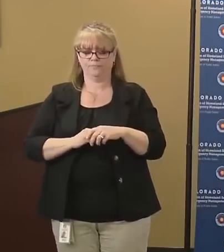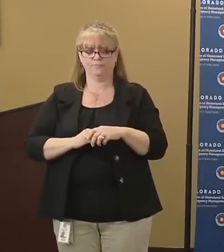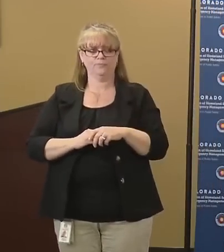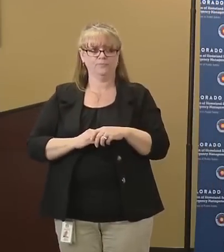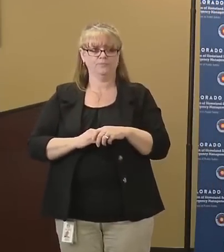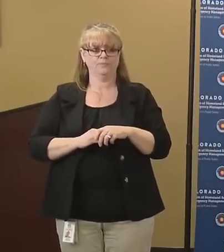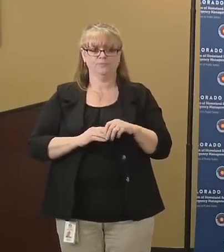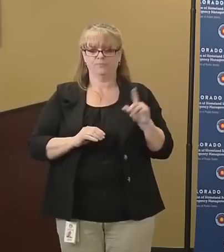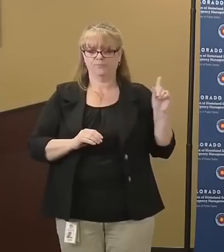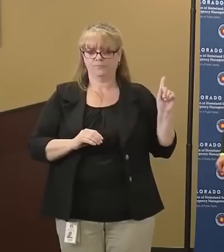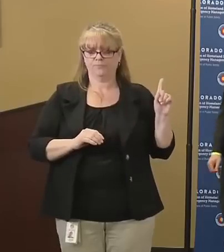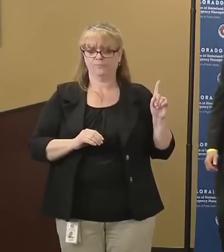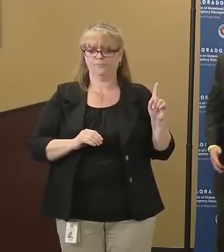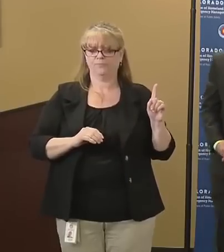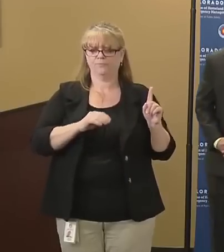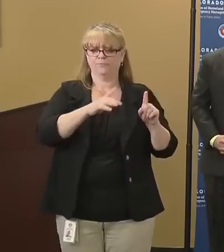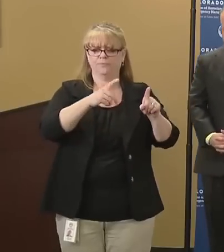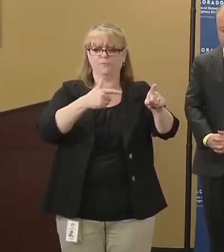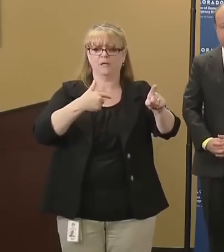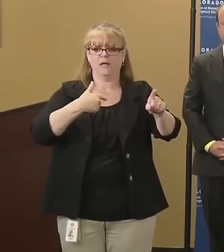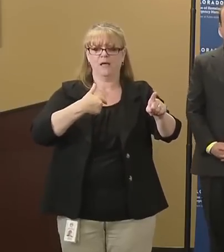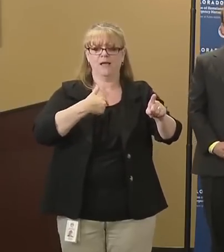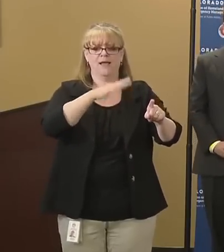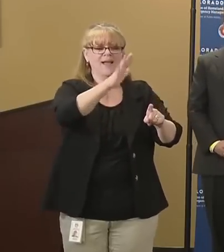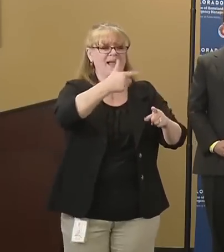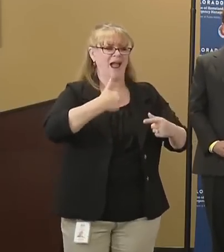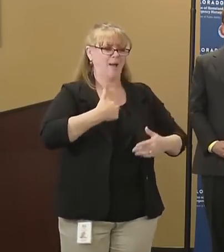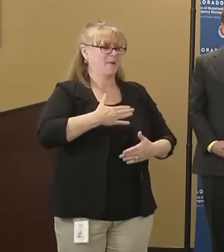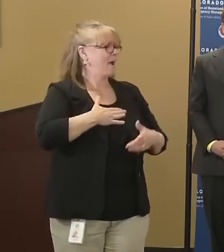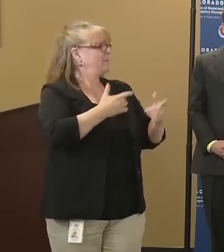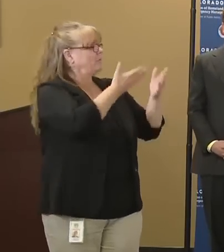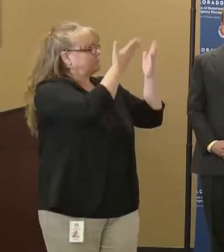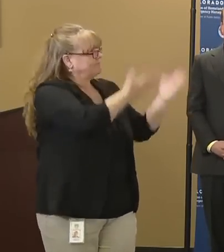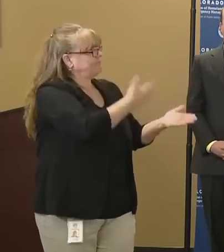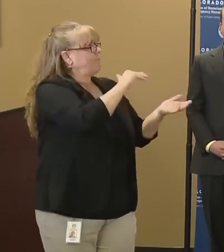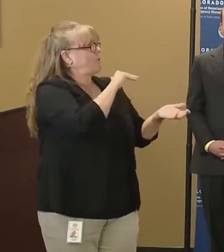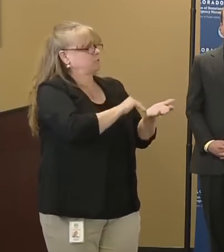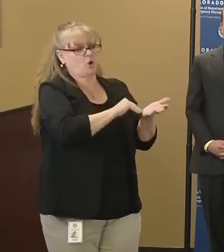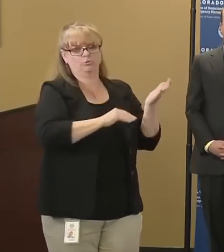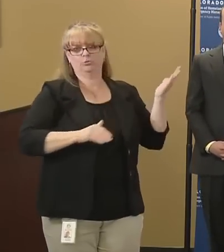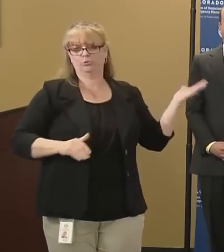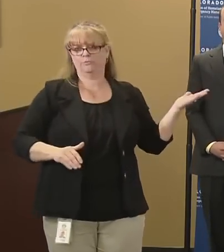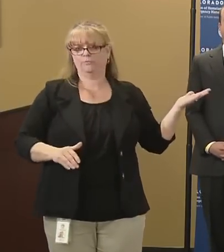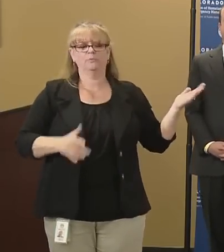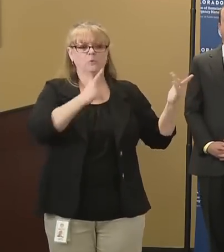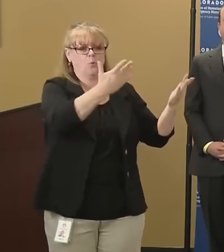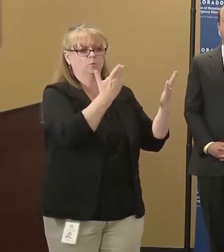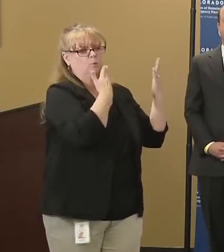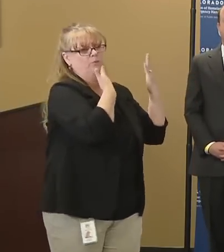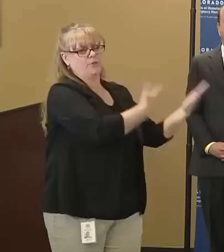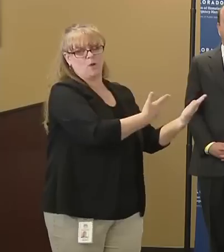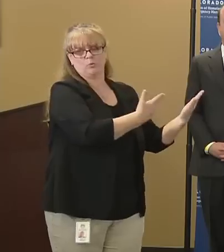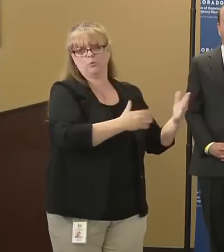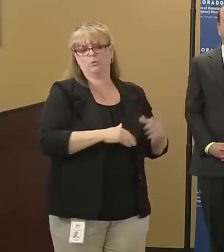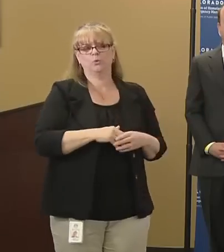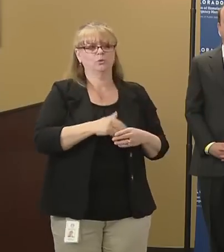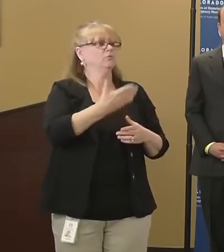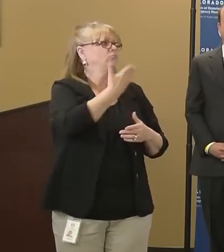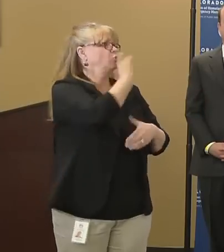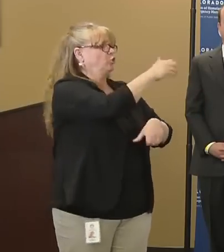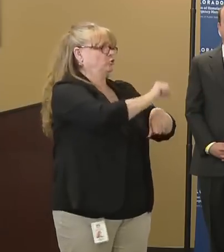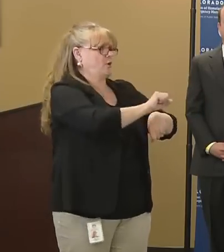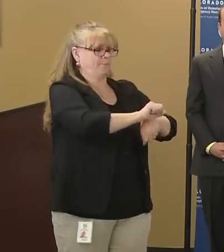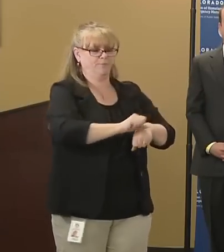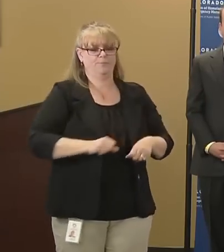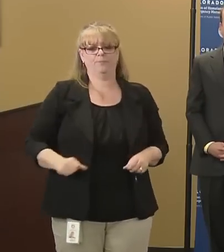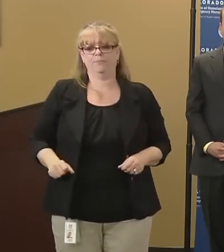Doctor, first of all, Yeah. happy National Doctors Day, and thank you. Thank you. On behalf of everyone watching what you do. We've all seen these stories out of